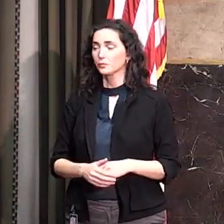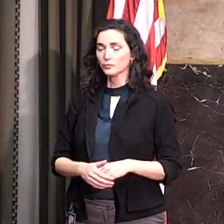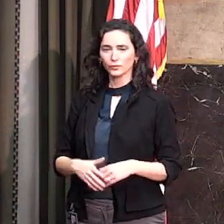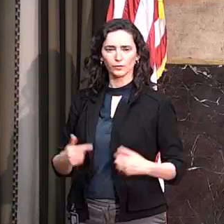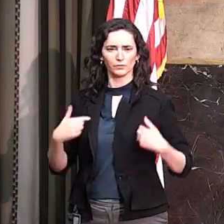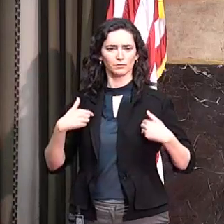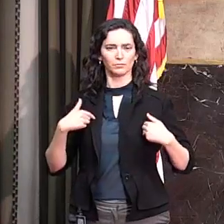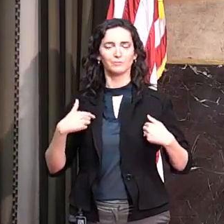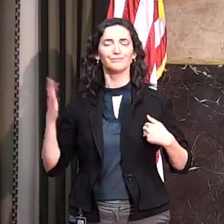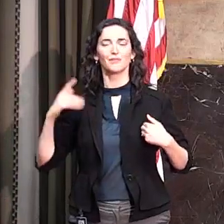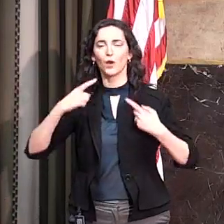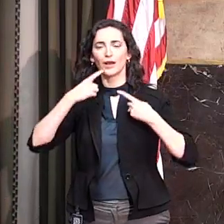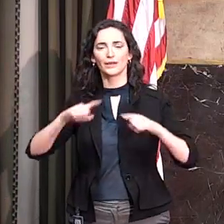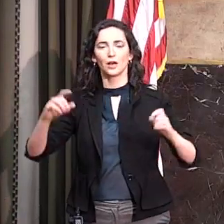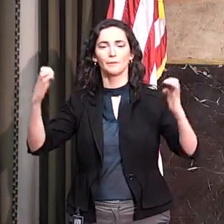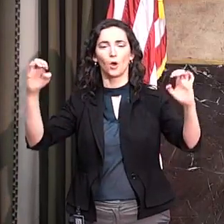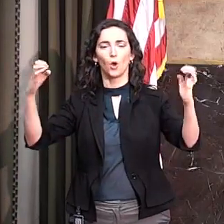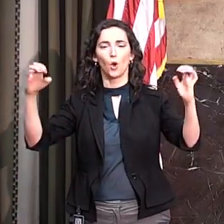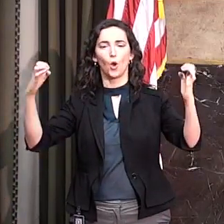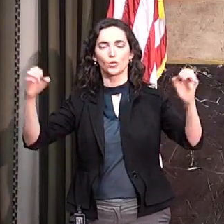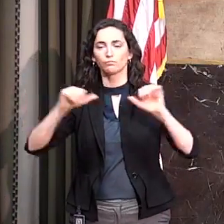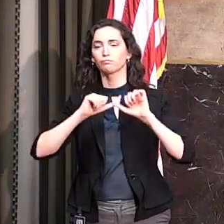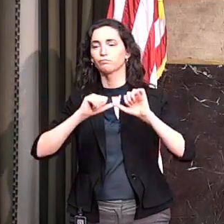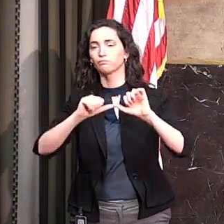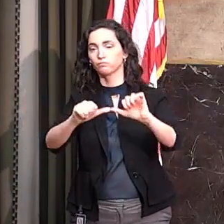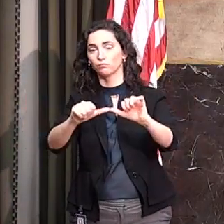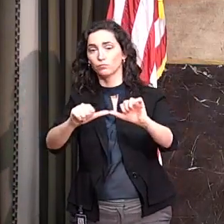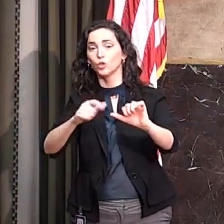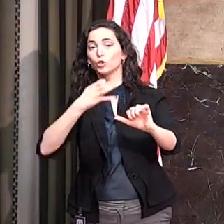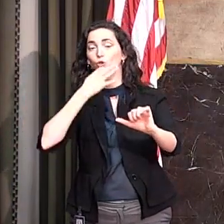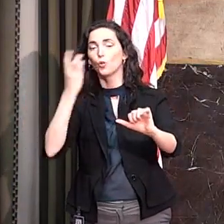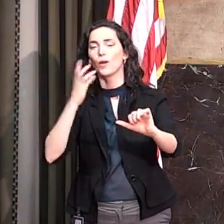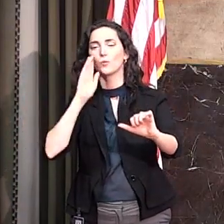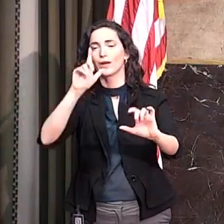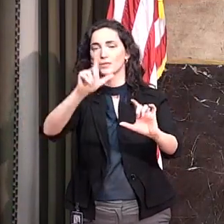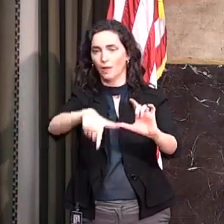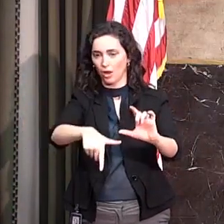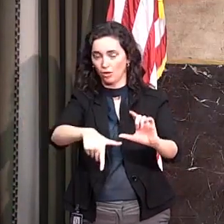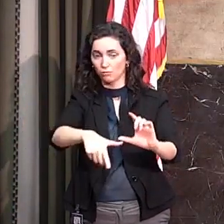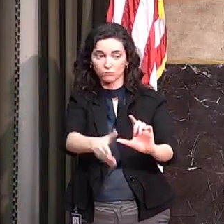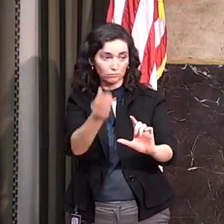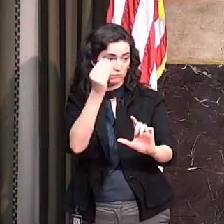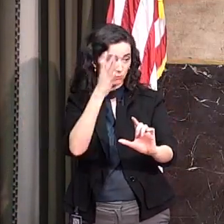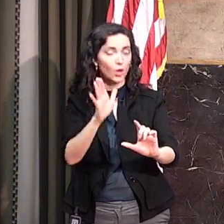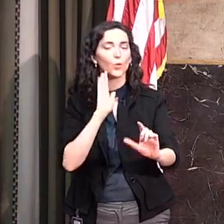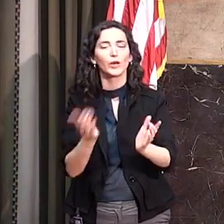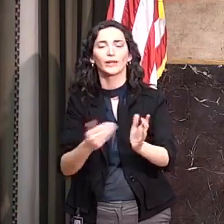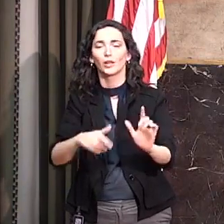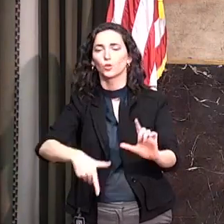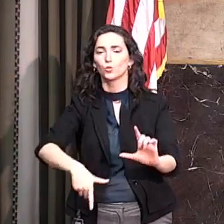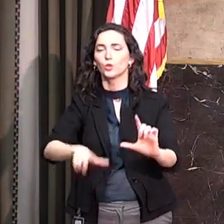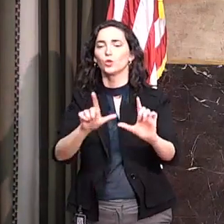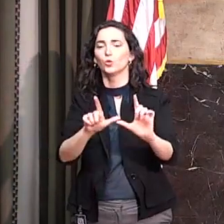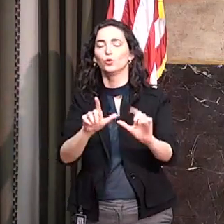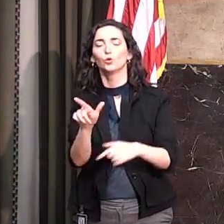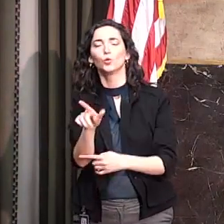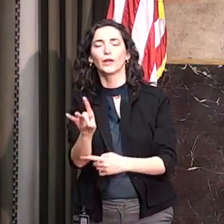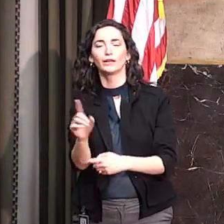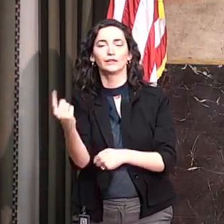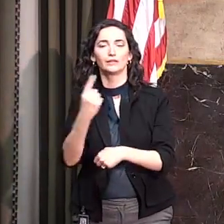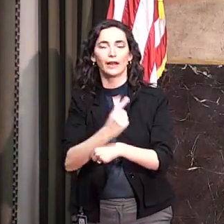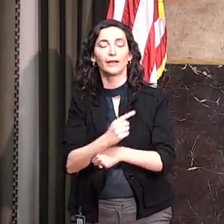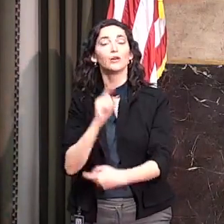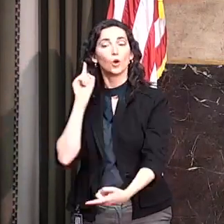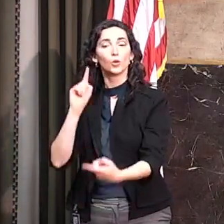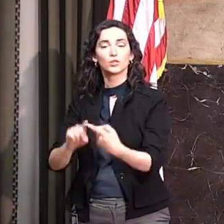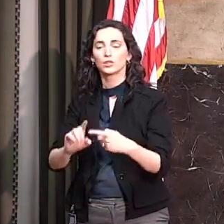emergency, which expires on Wednesday. The short answer is I will be renewing it for another 28 days. It'll expire on March